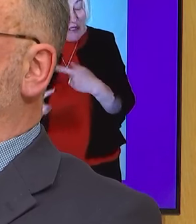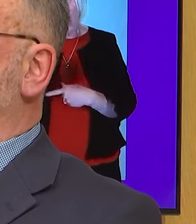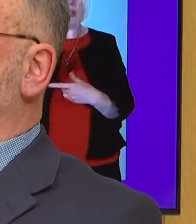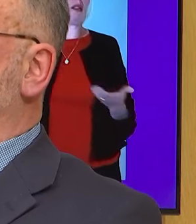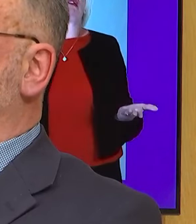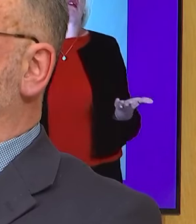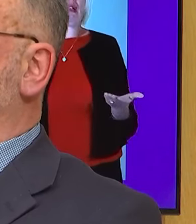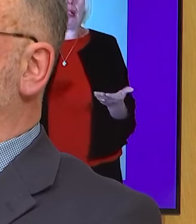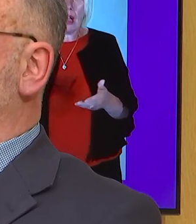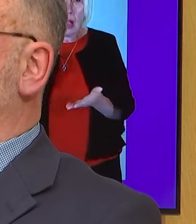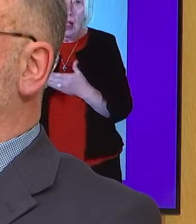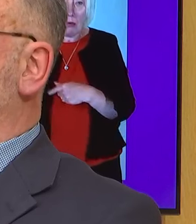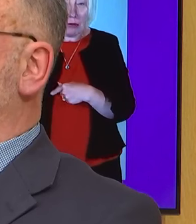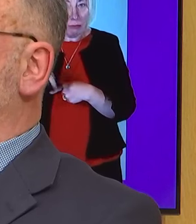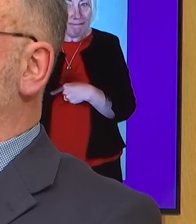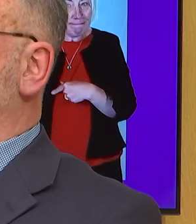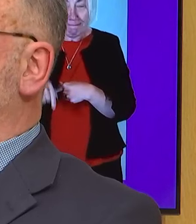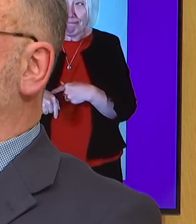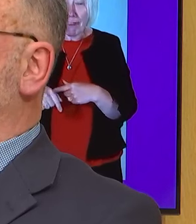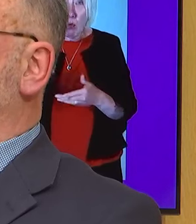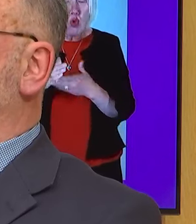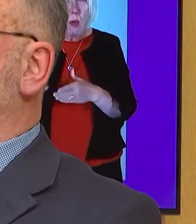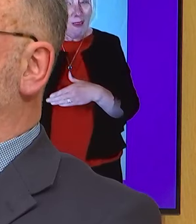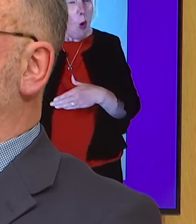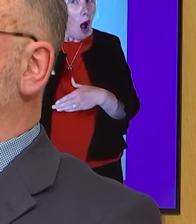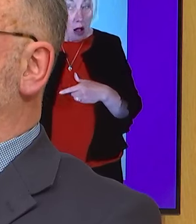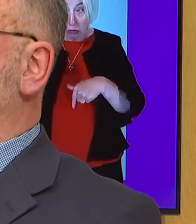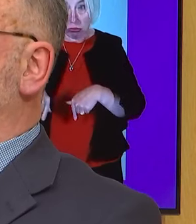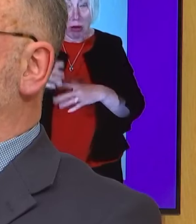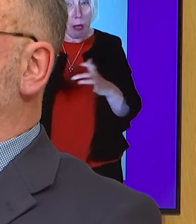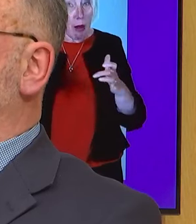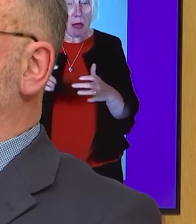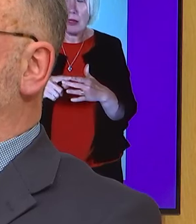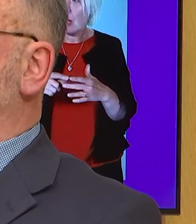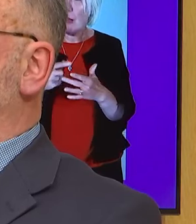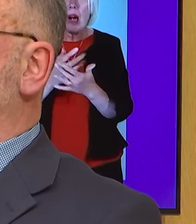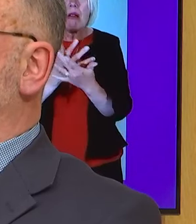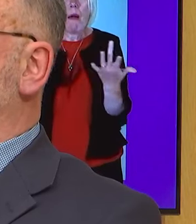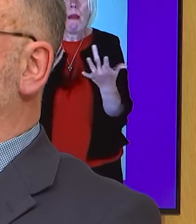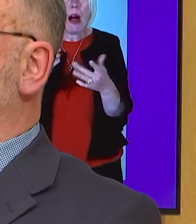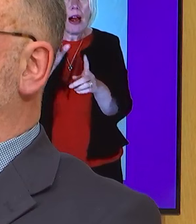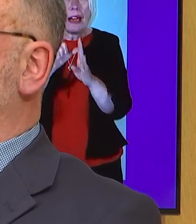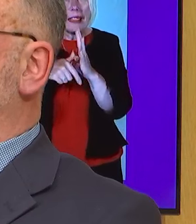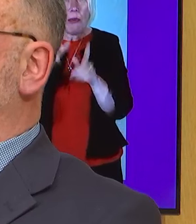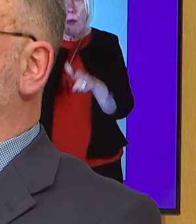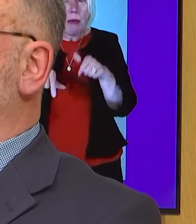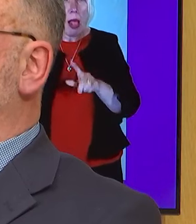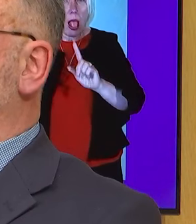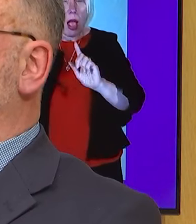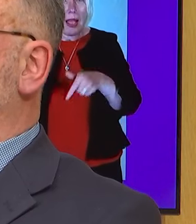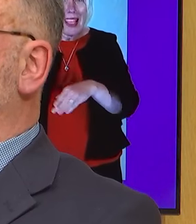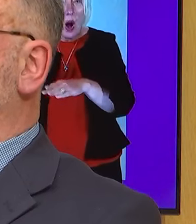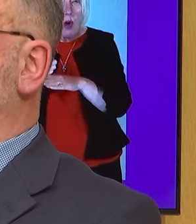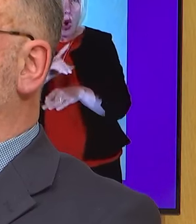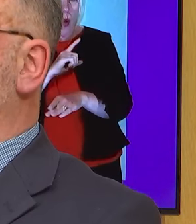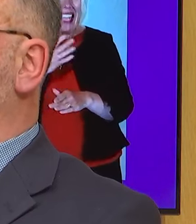came to the attention of parliamentarians before then. And in that 15 years, the number of disabled people who've been locked out of work because they couldn't afford to get the social care